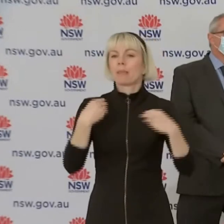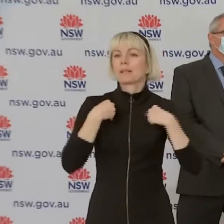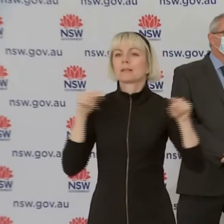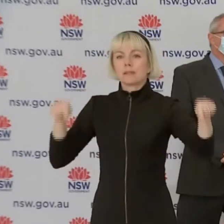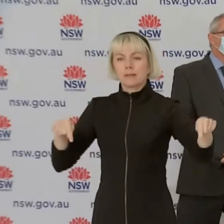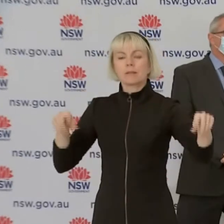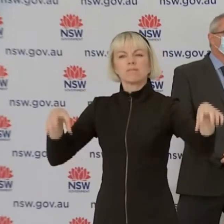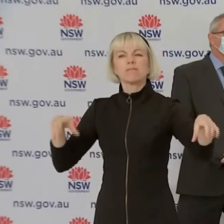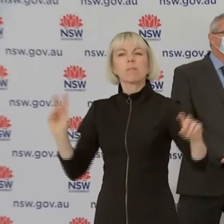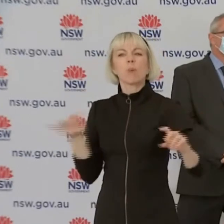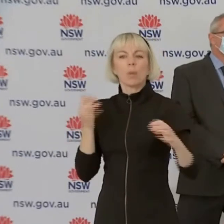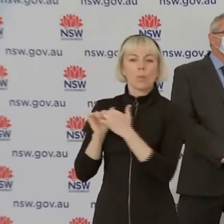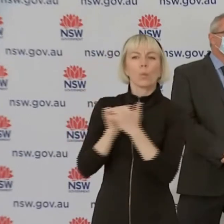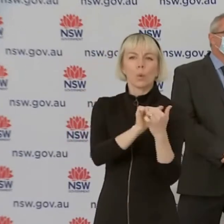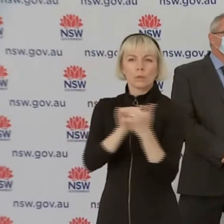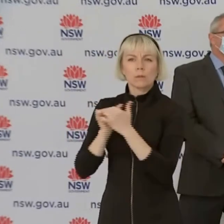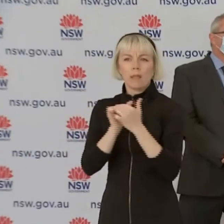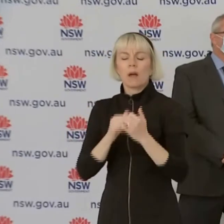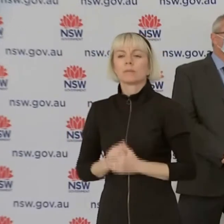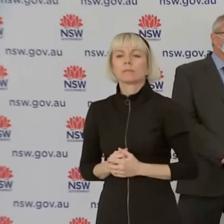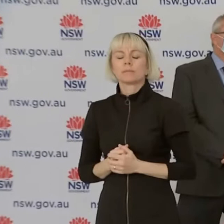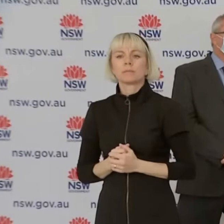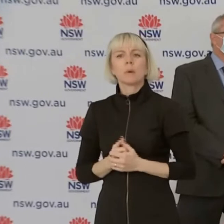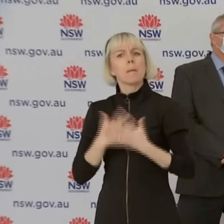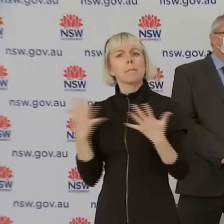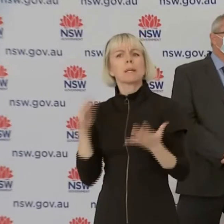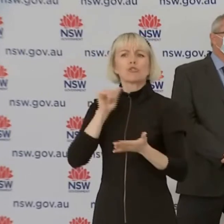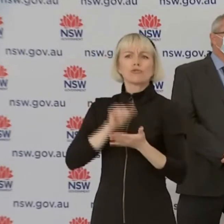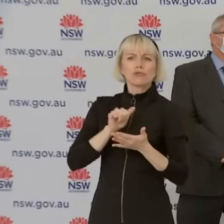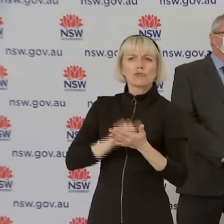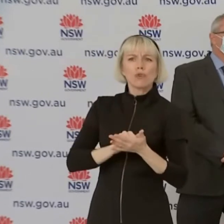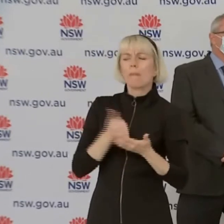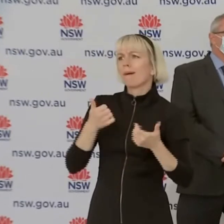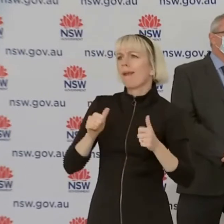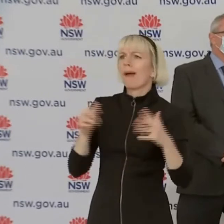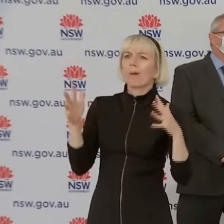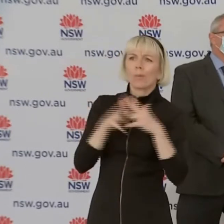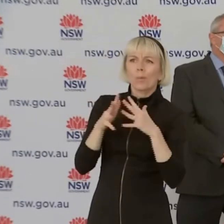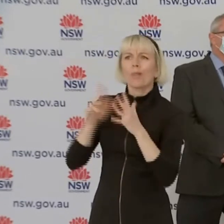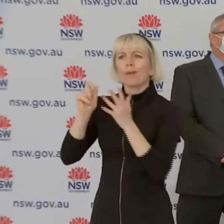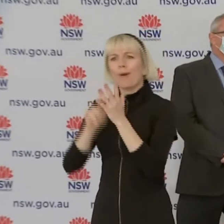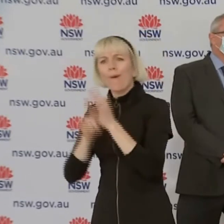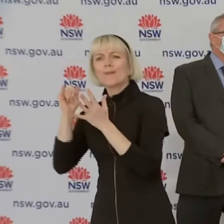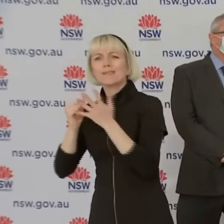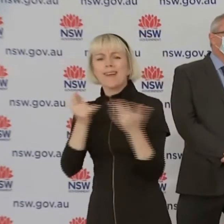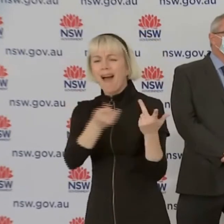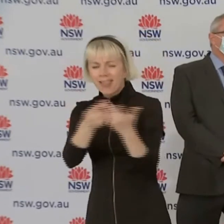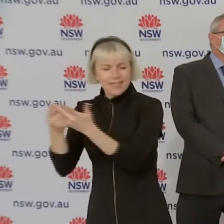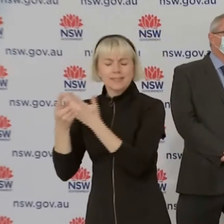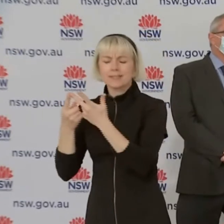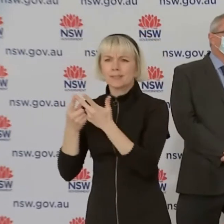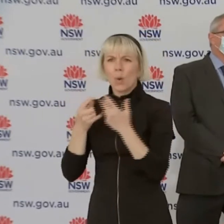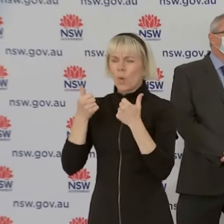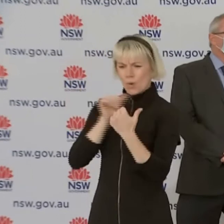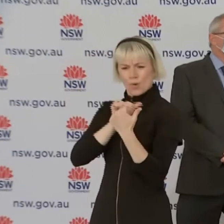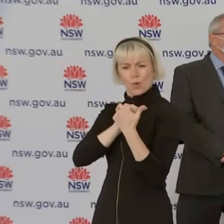have very good understanding of who their workers are, and I'd like to do a big call out to the cooperation we're having from those supermarkets. So